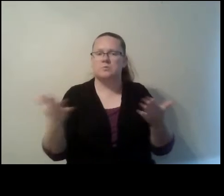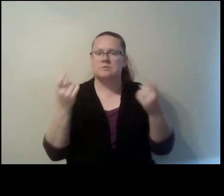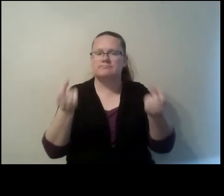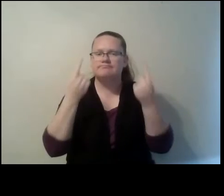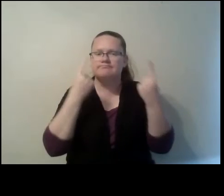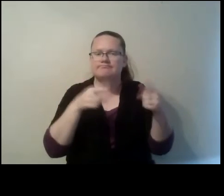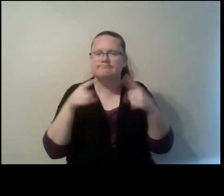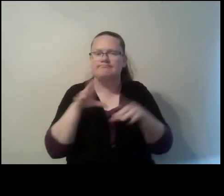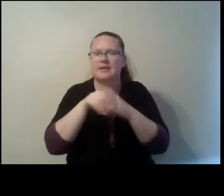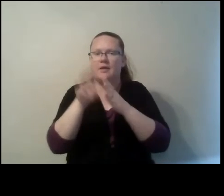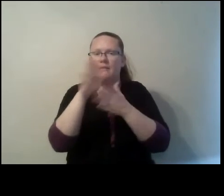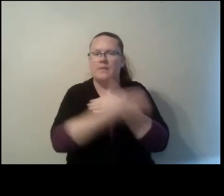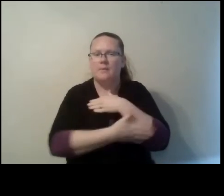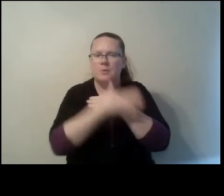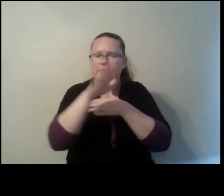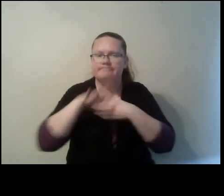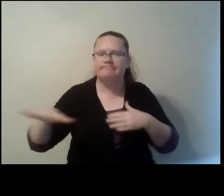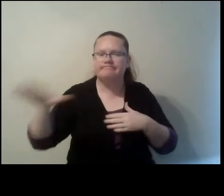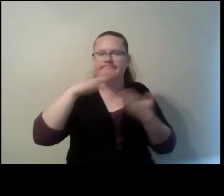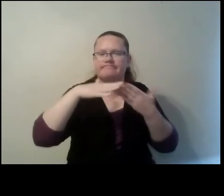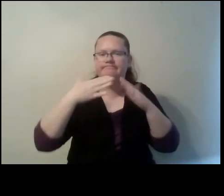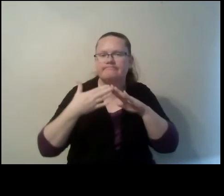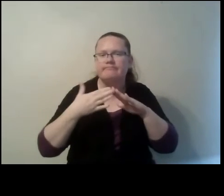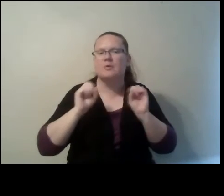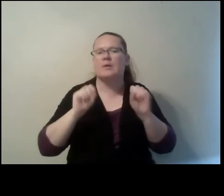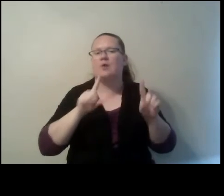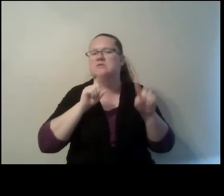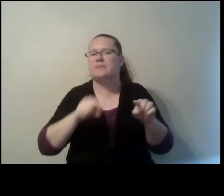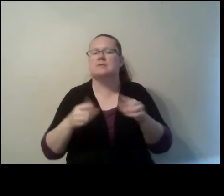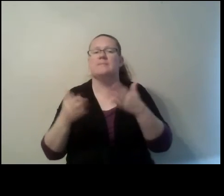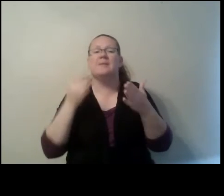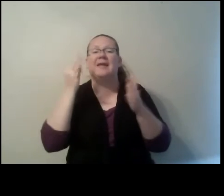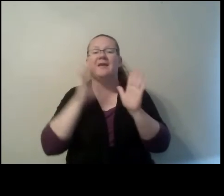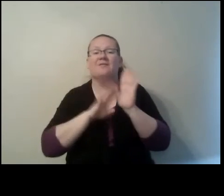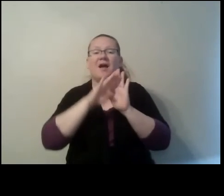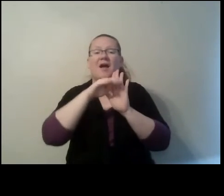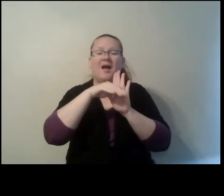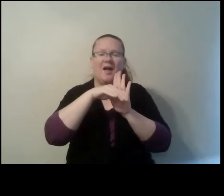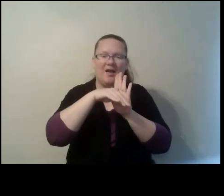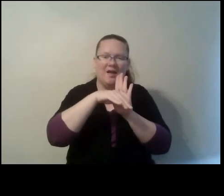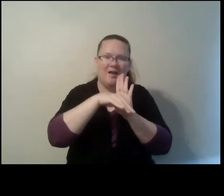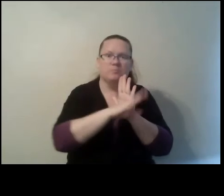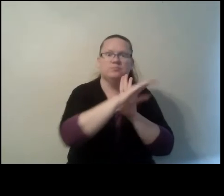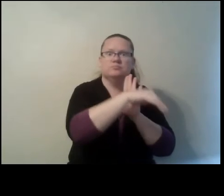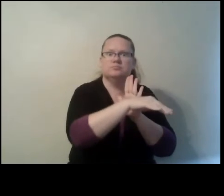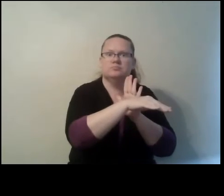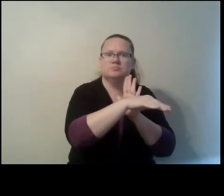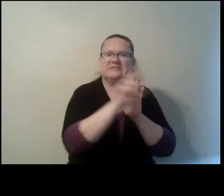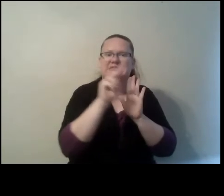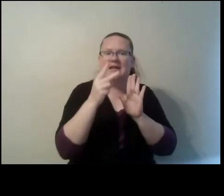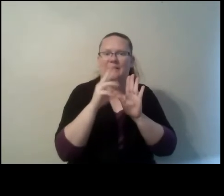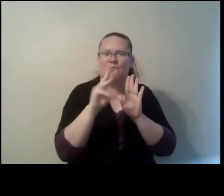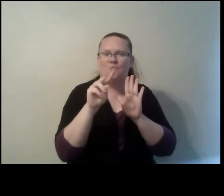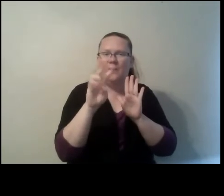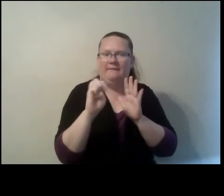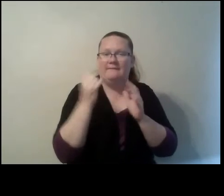better respond to, again, you've heard about it, maybe a second wave of this down the road. But again, without the data, without the